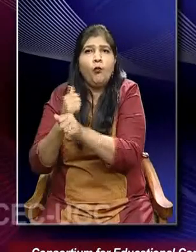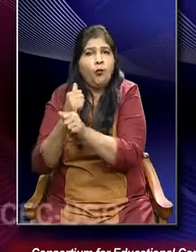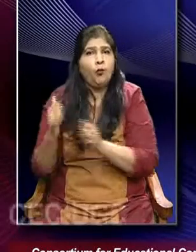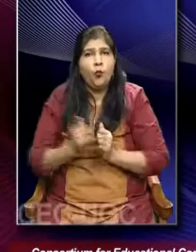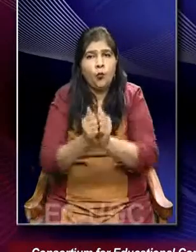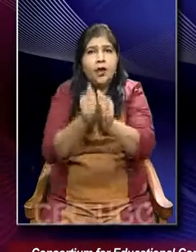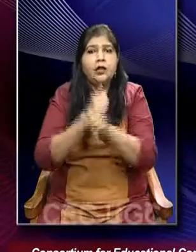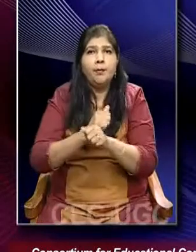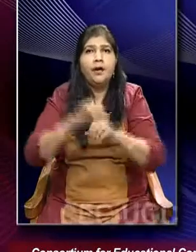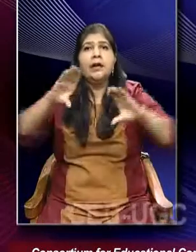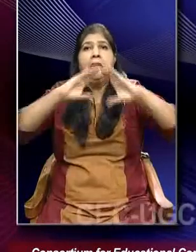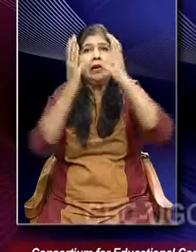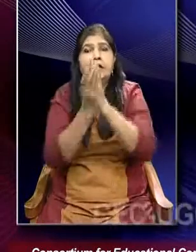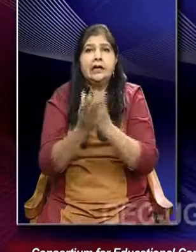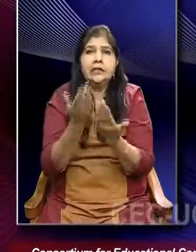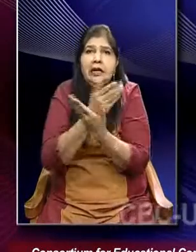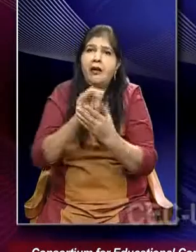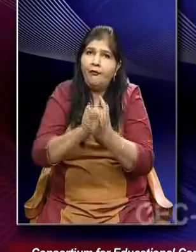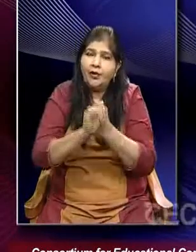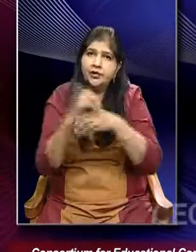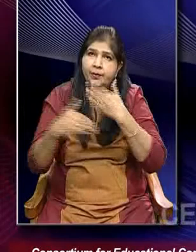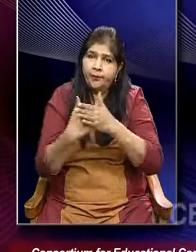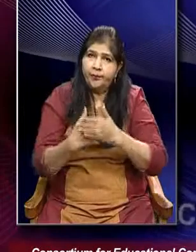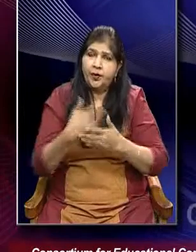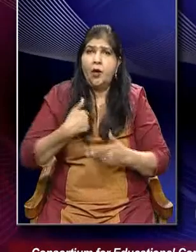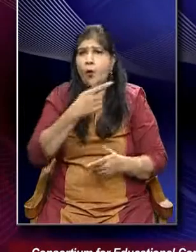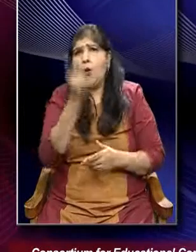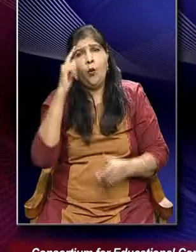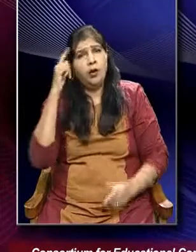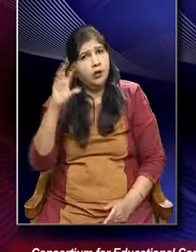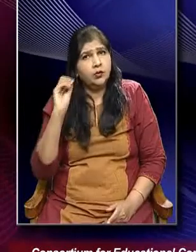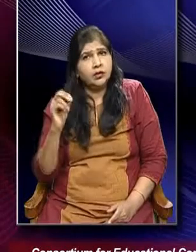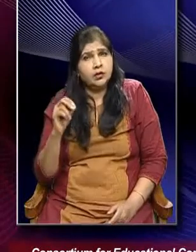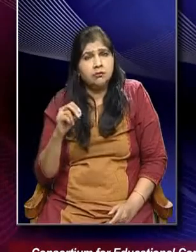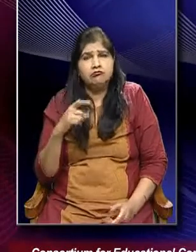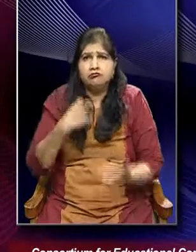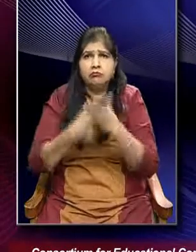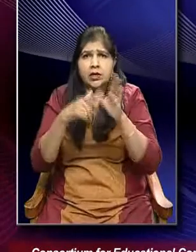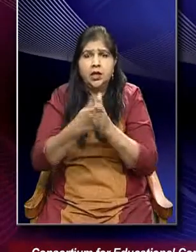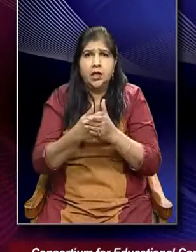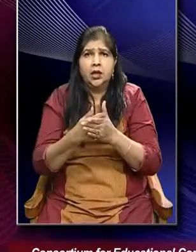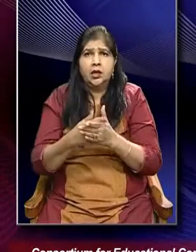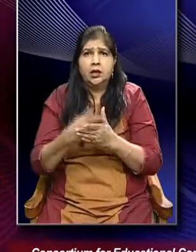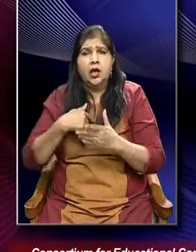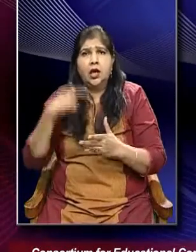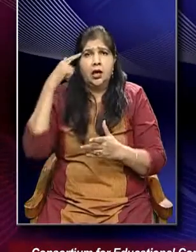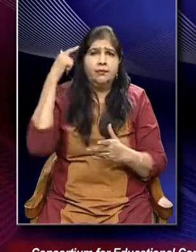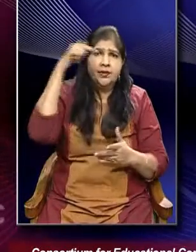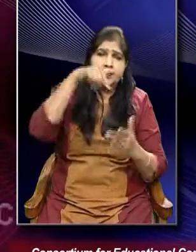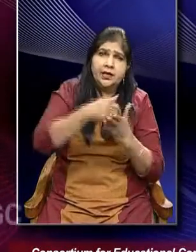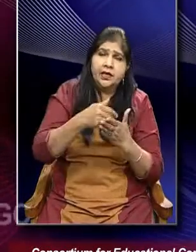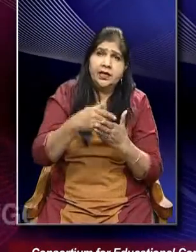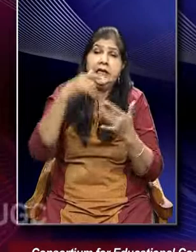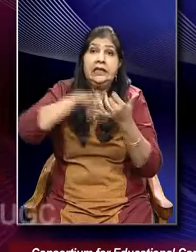international relations. We all know, as per the realist perspective, it is